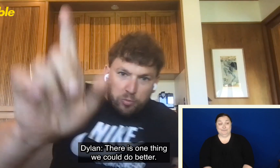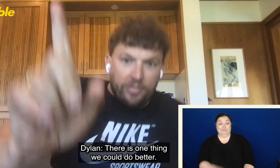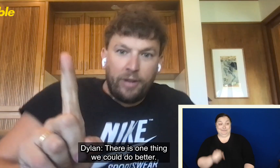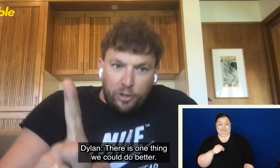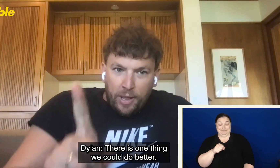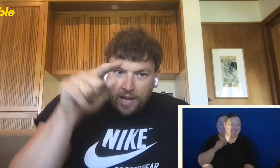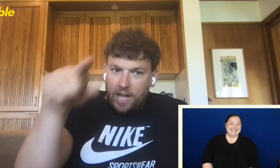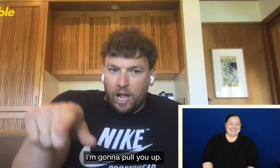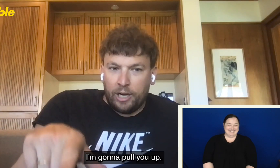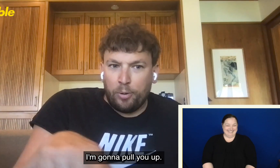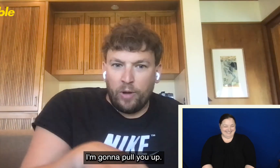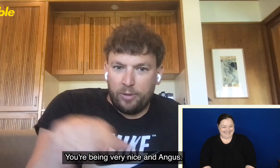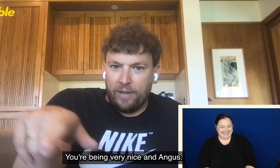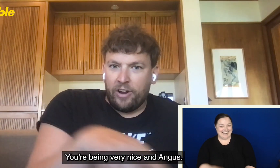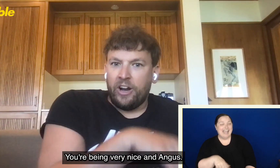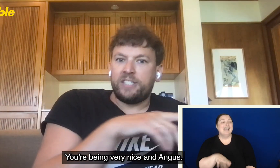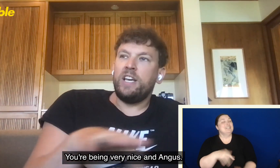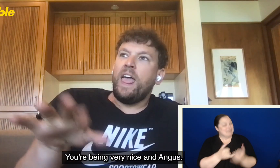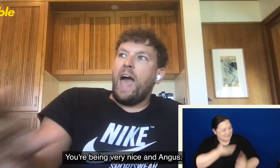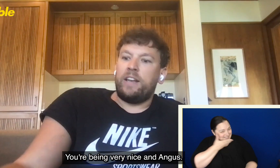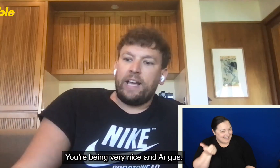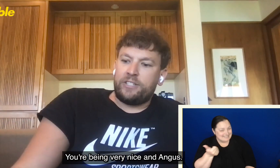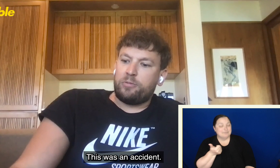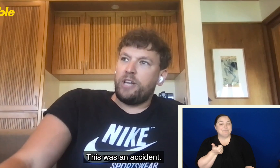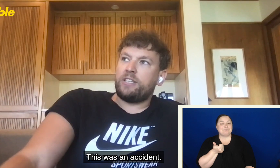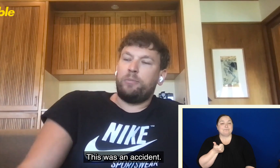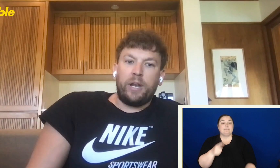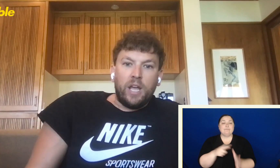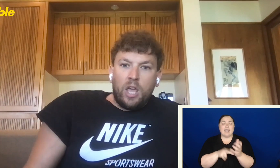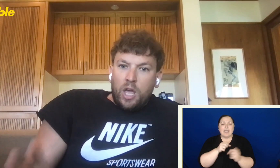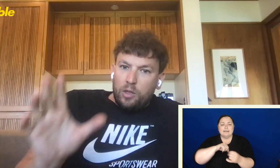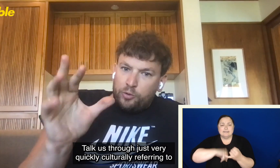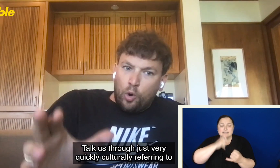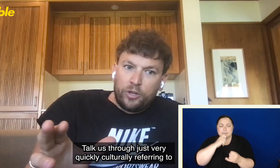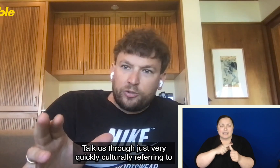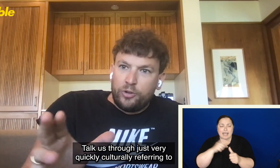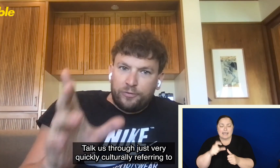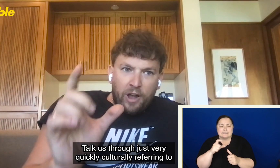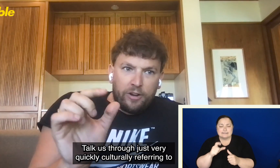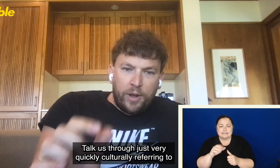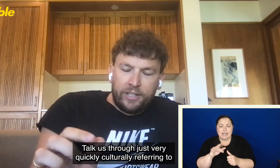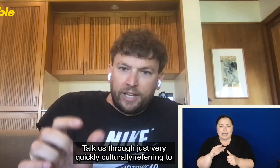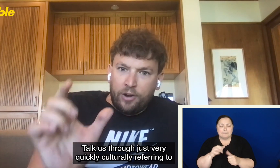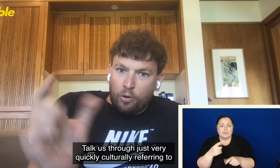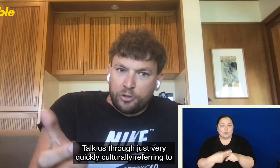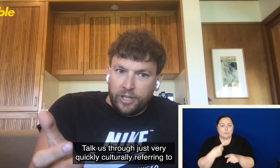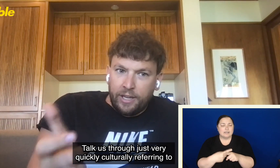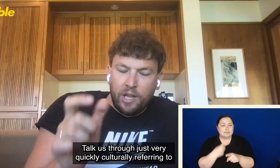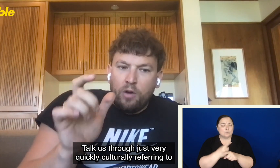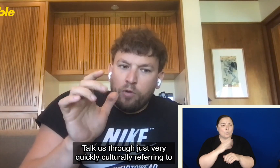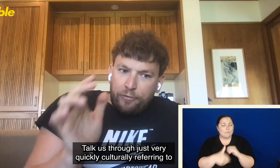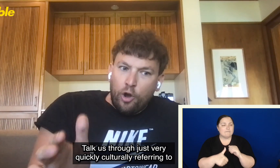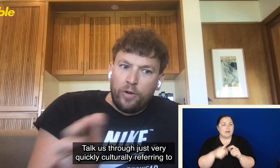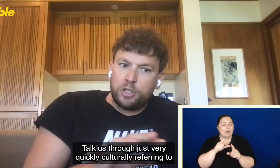There is one thing we could do better. I'm going to pull you up. You're being very nice. And Angus, this was an accident, but talk us through just very quickly,